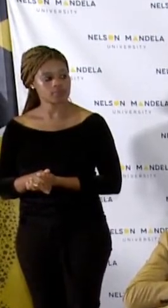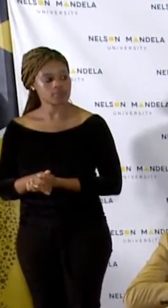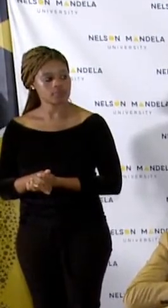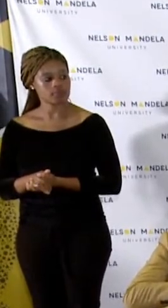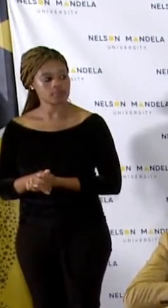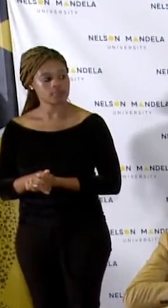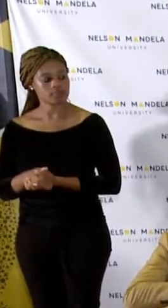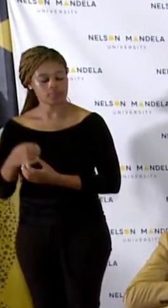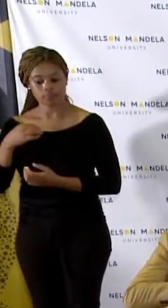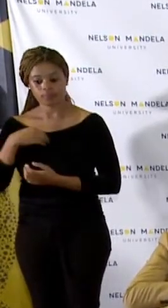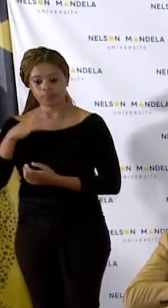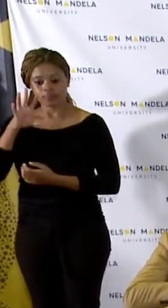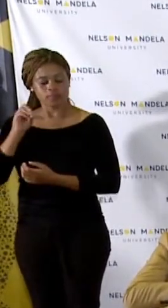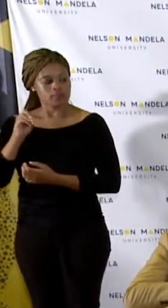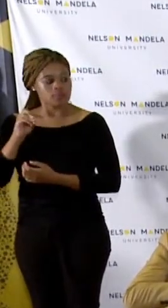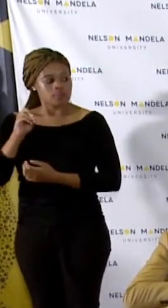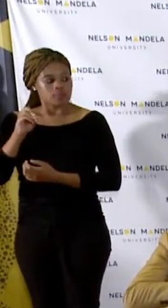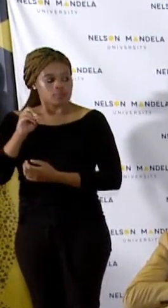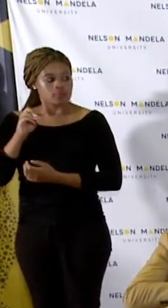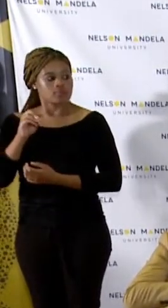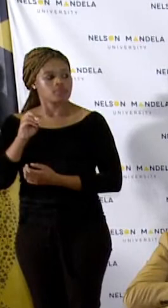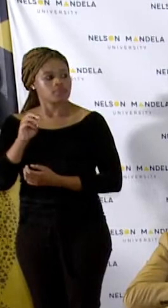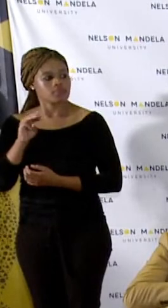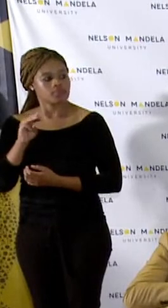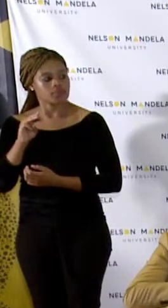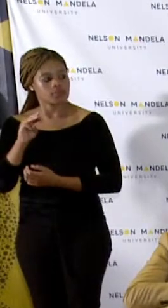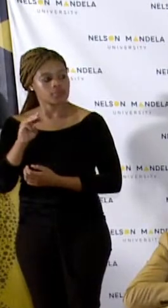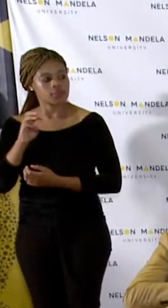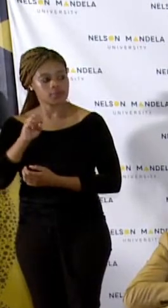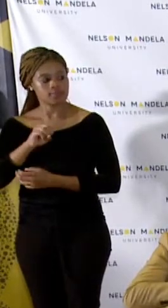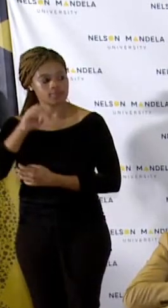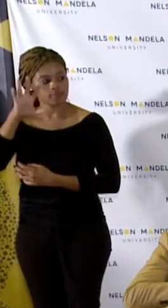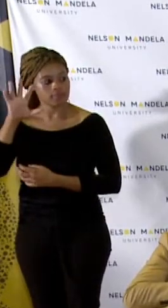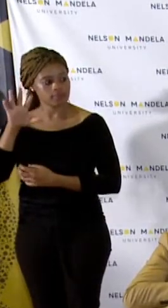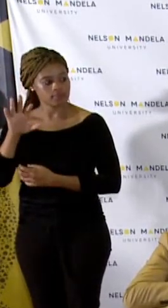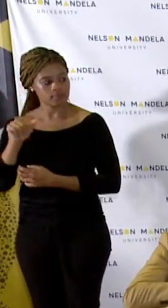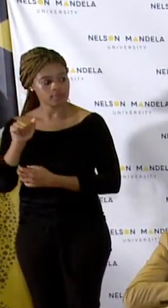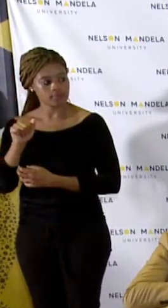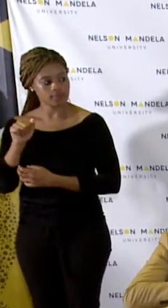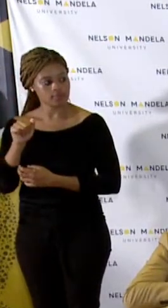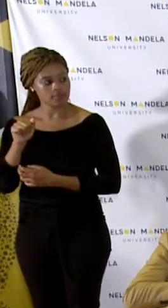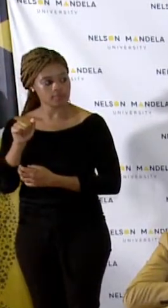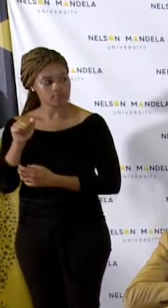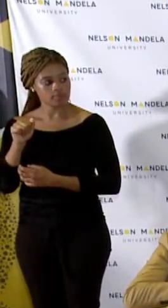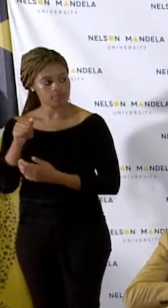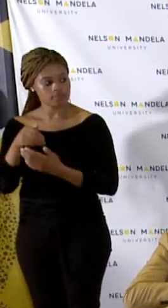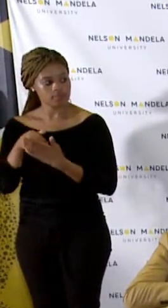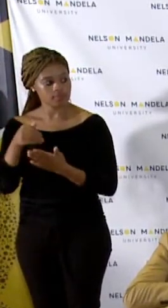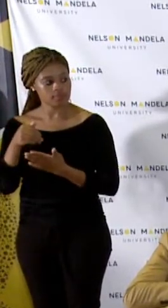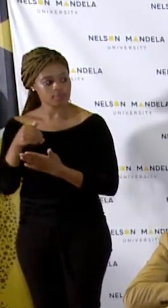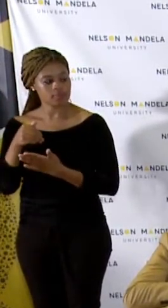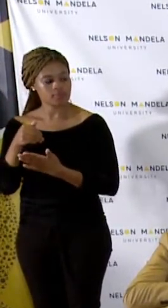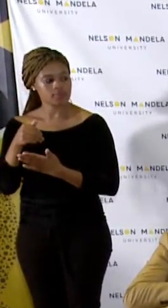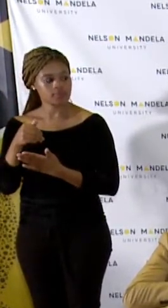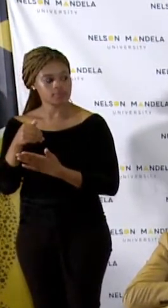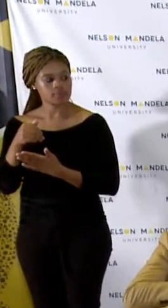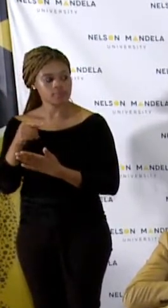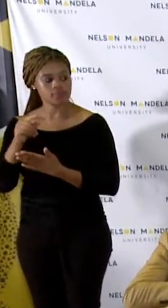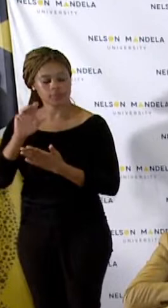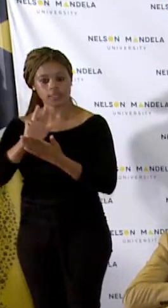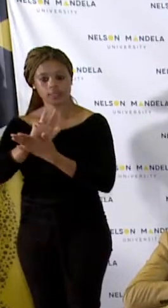Peter Magubane. Yeah. So Peter Magubane is one of South Africa's foremost photographers. He photographed